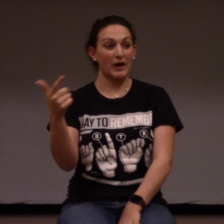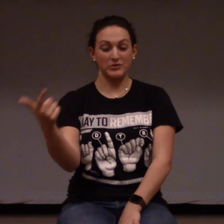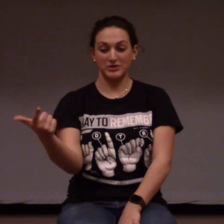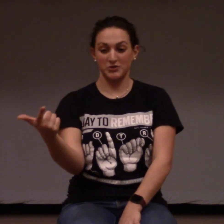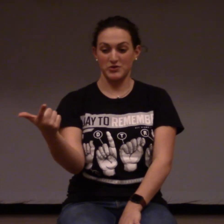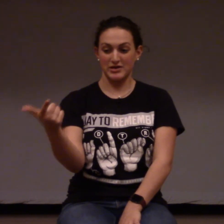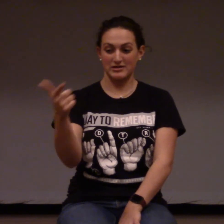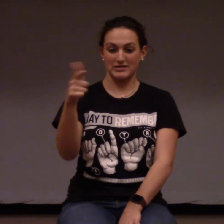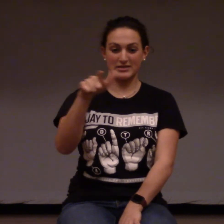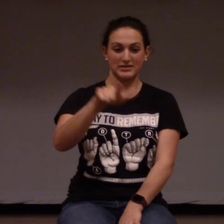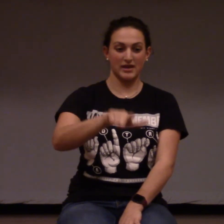would do step.